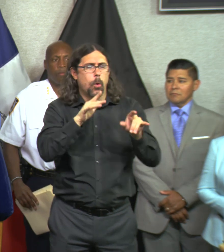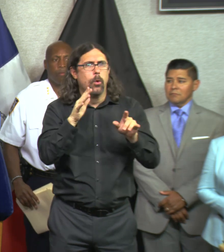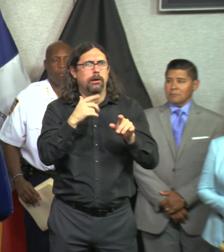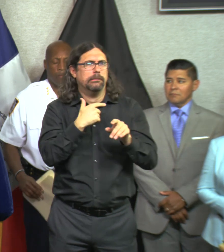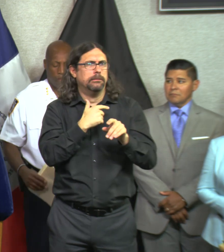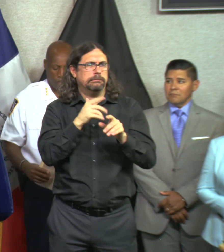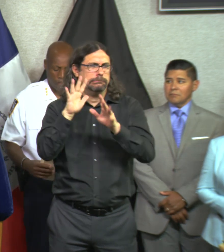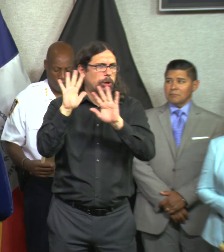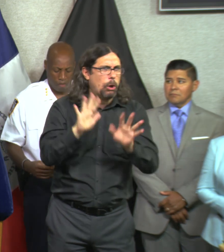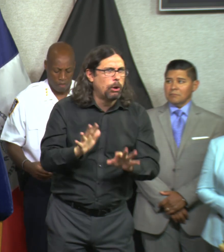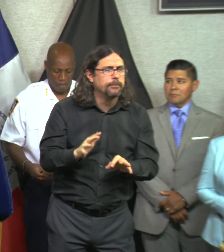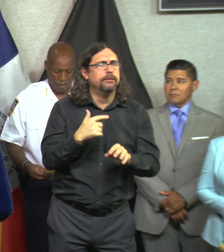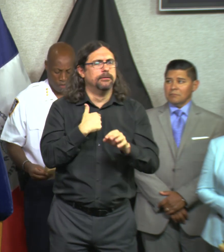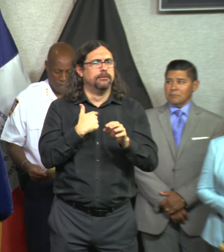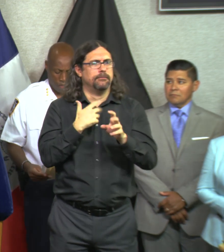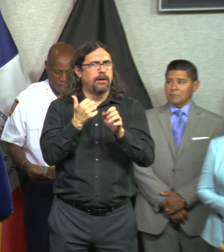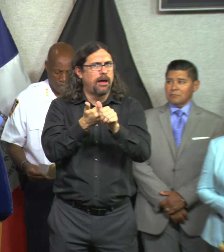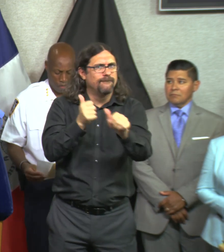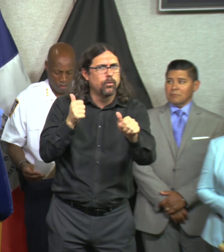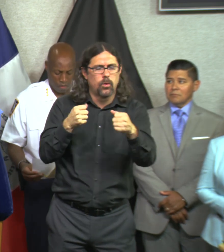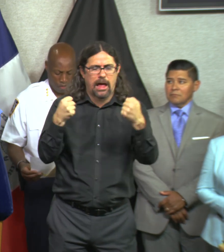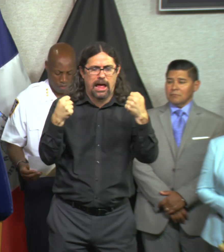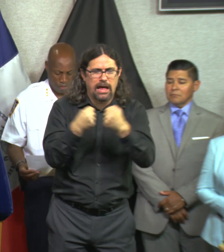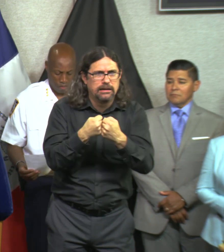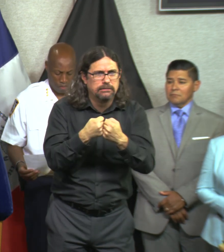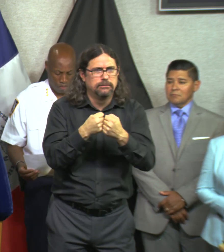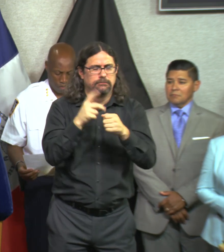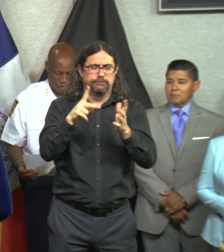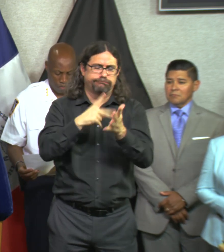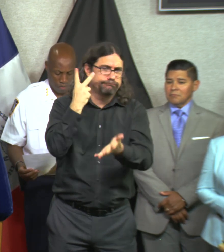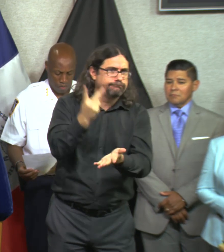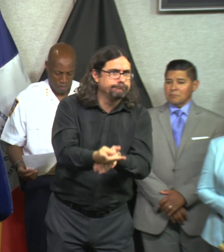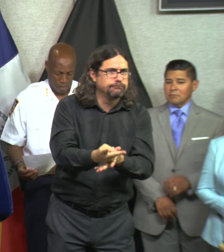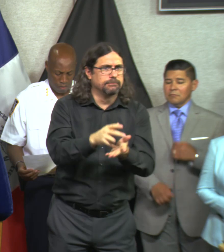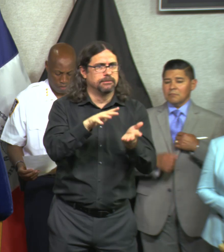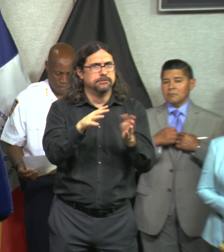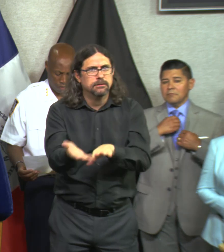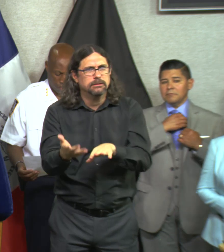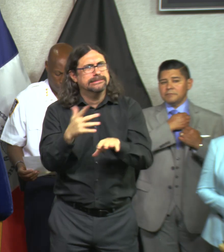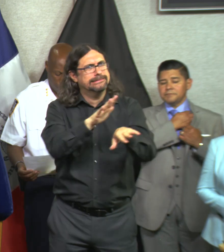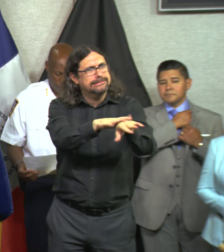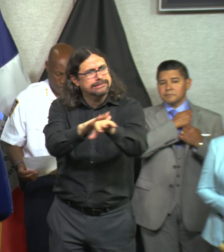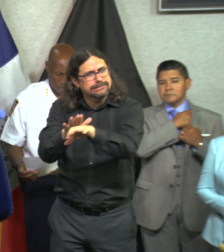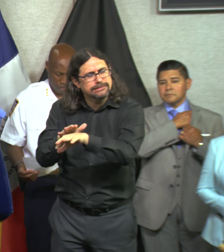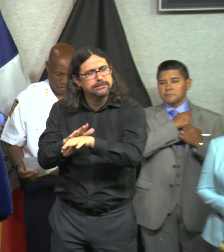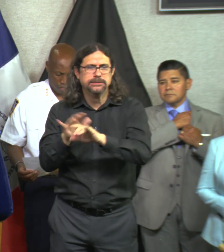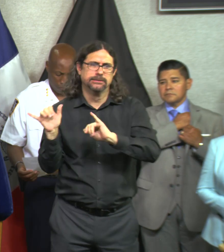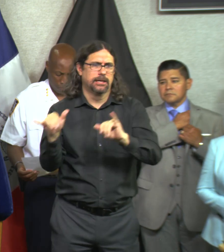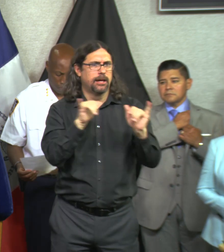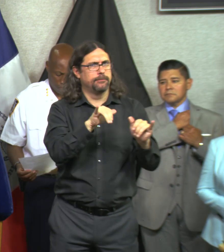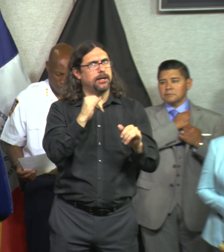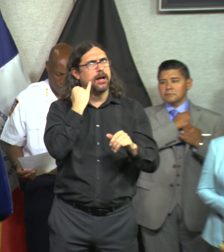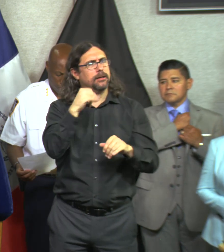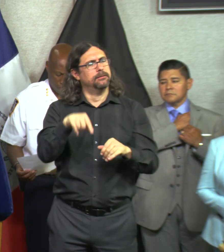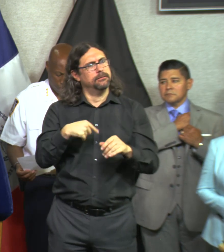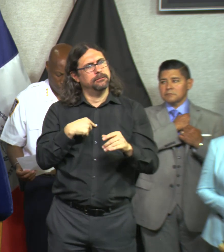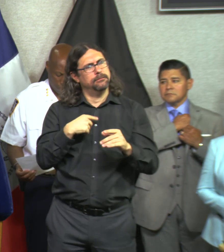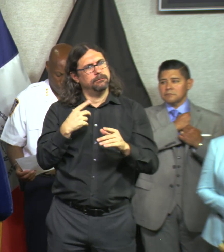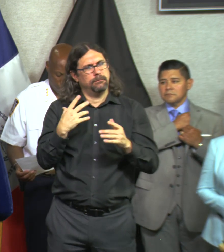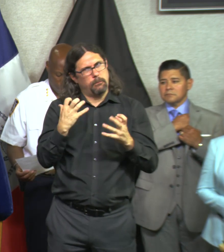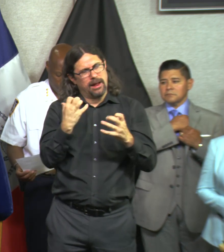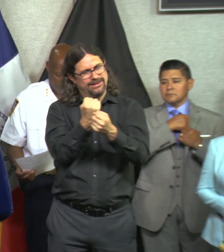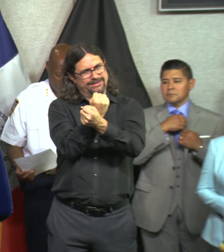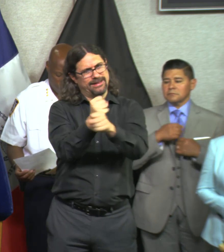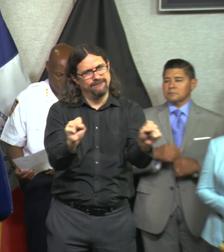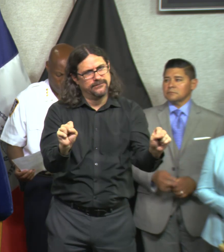that people understand the precautions they have to take. And if there's any problem, God forbid, get help immediately. Or if you're feeling overheated, get to